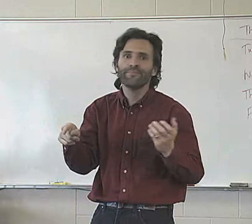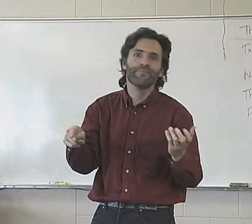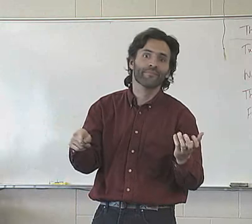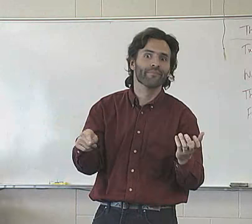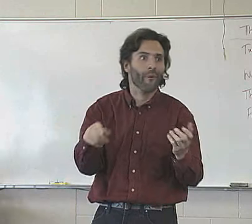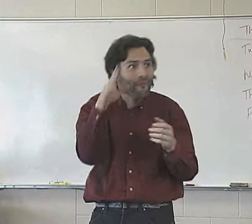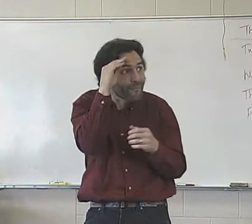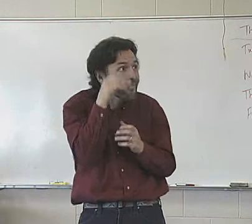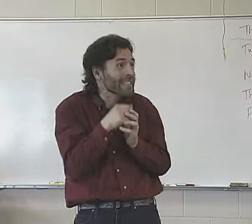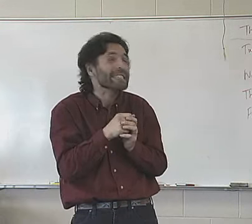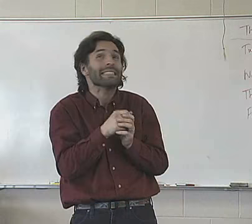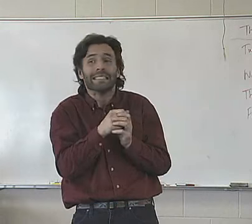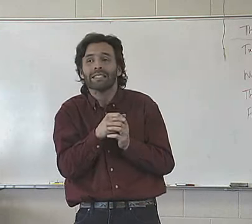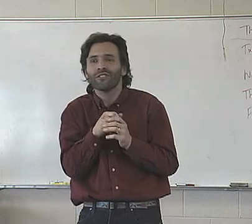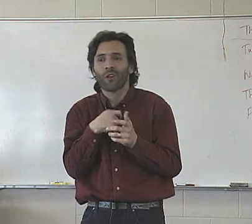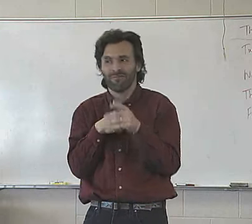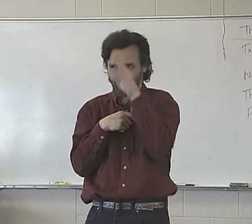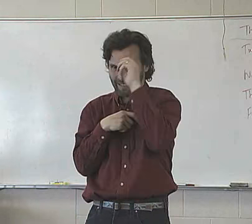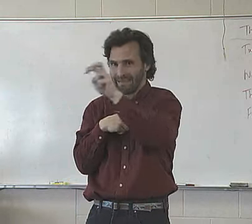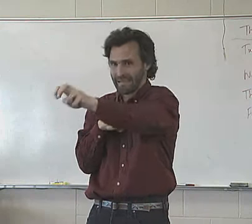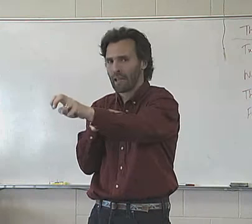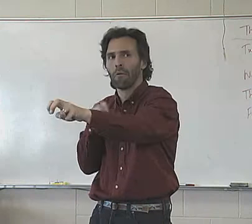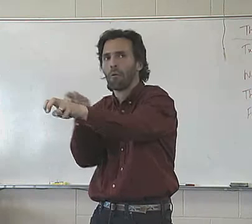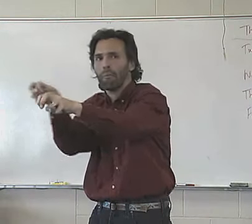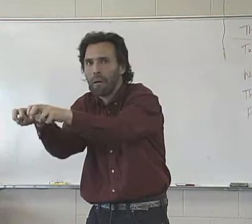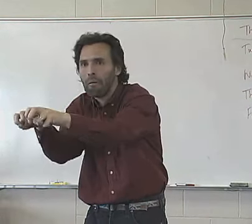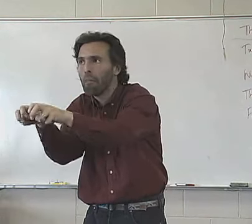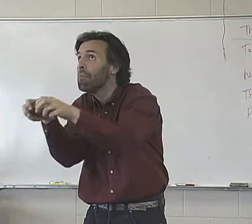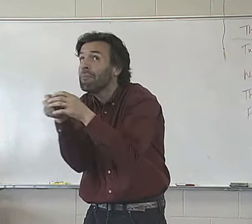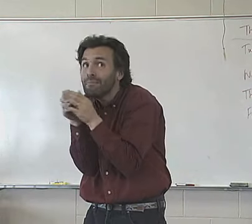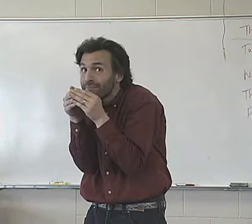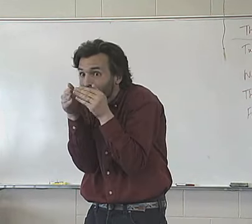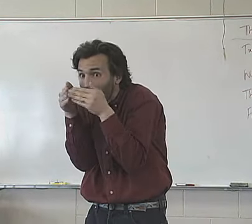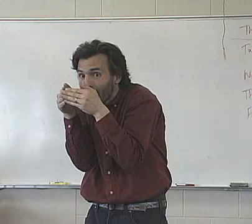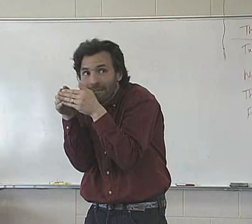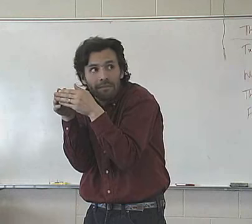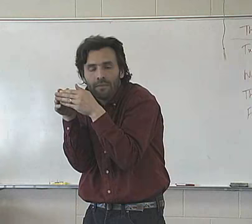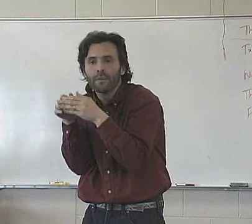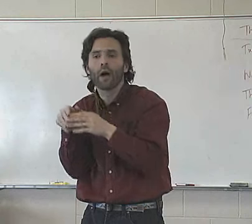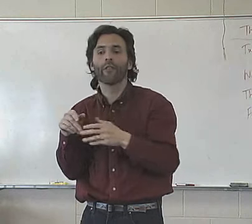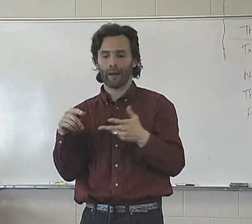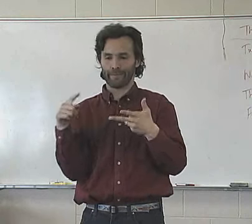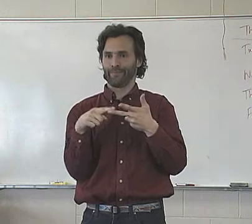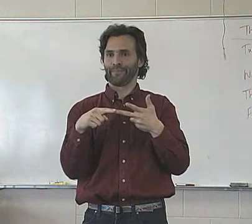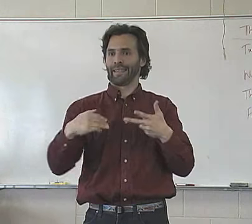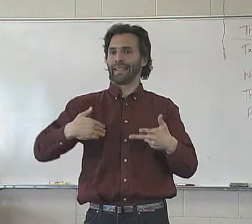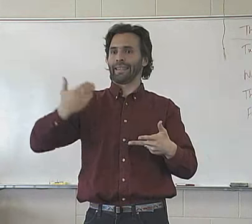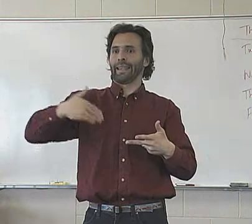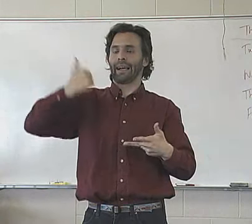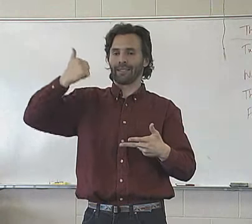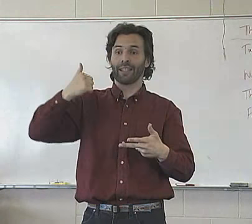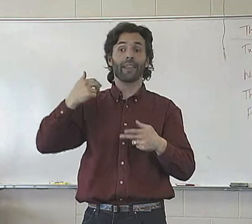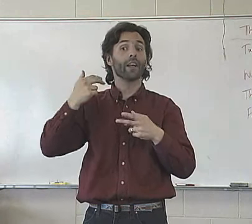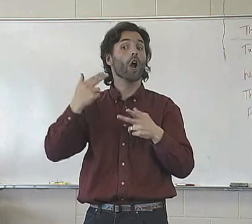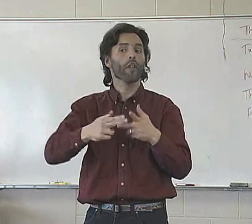he went over to the corner and sat down. Well, now the next one to go out was the youngest of the three, and him they had nicknamed the Ash